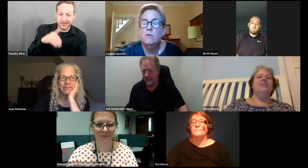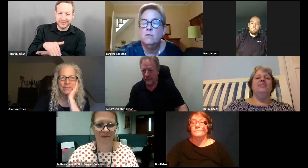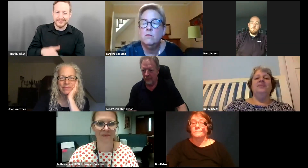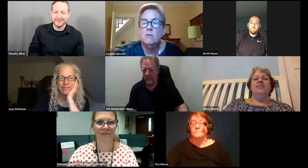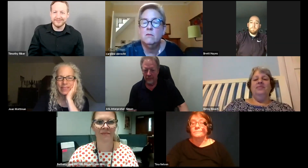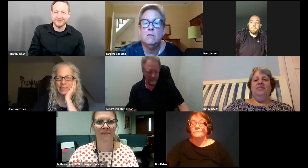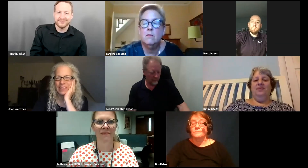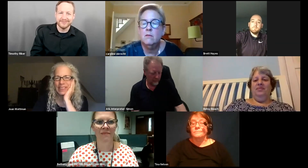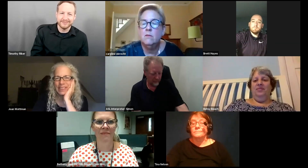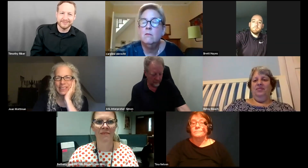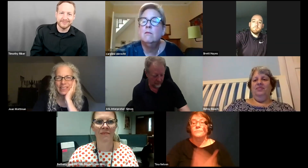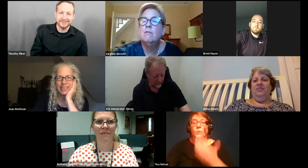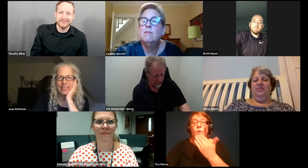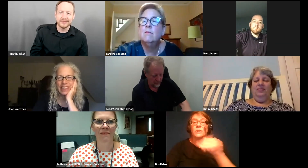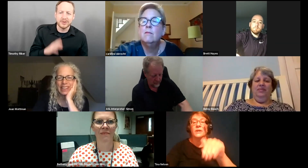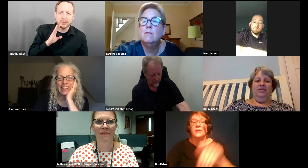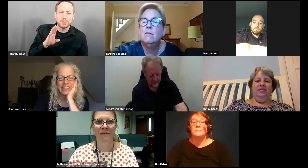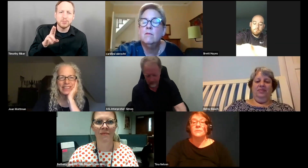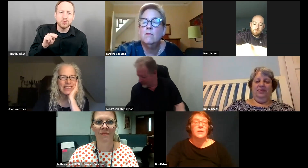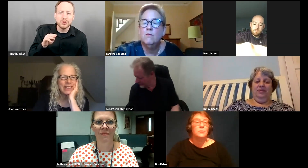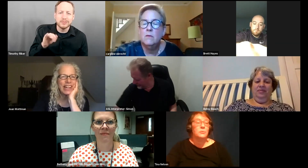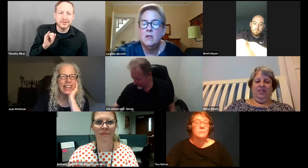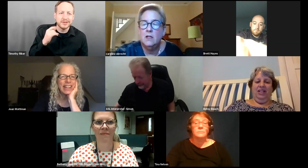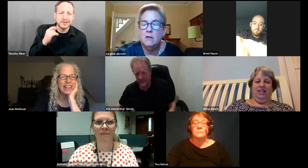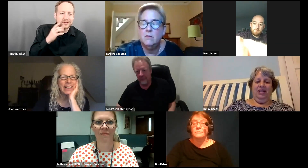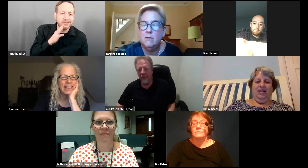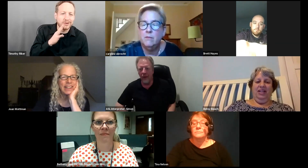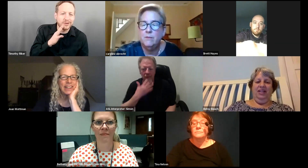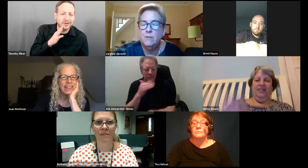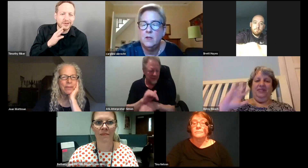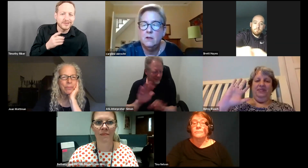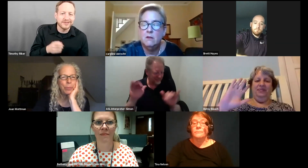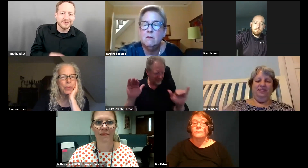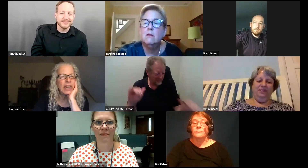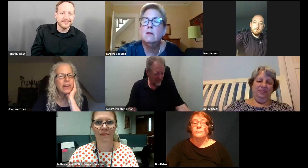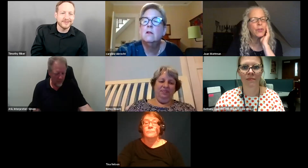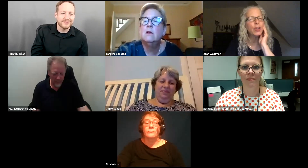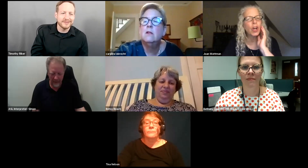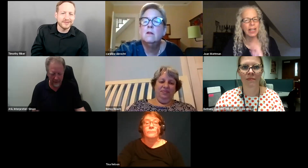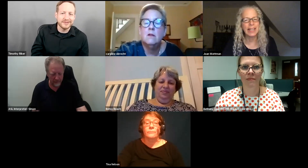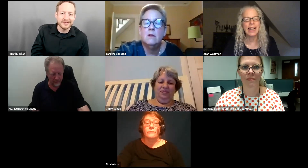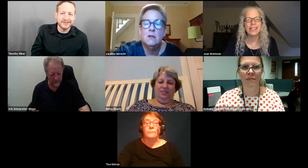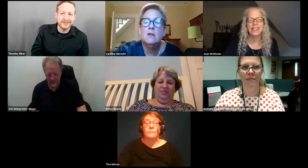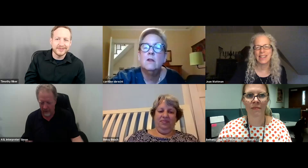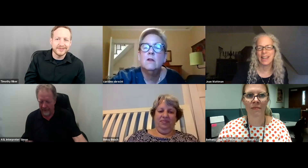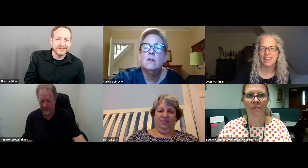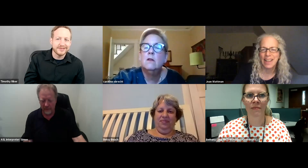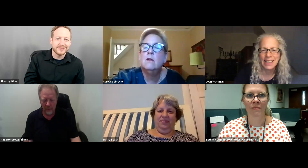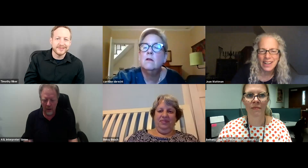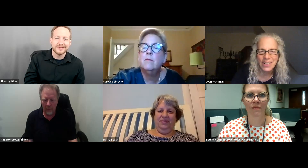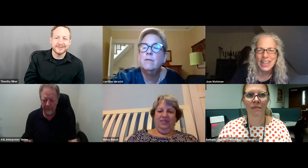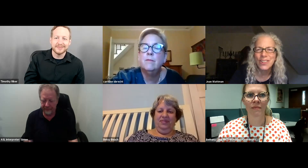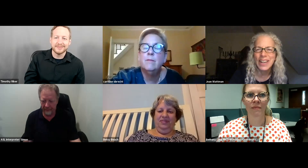Thank you, everyone. Have a good night. Good night. Good night. Good night. And Bhumia, if you're talking, yes.